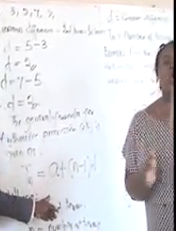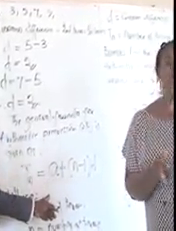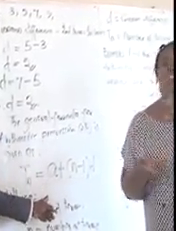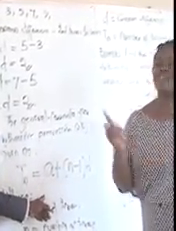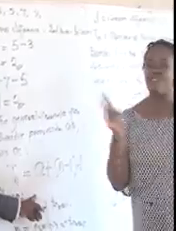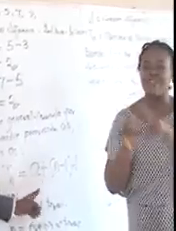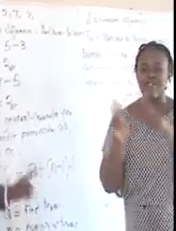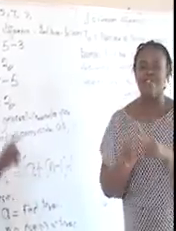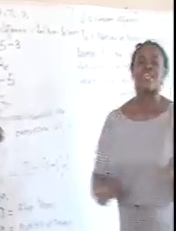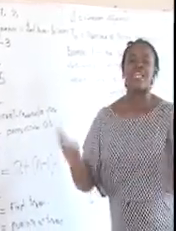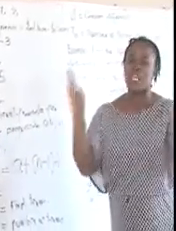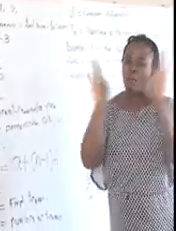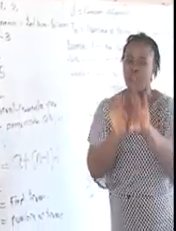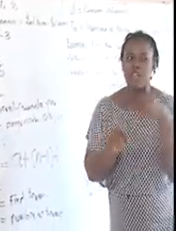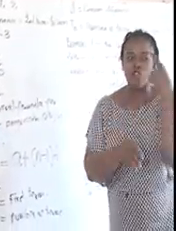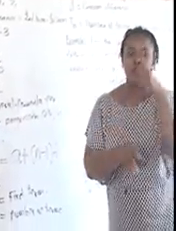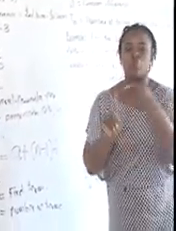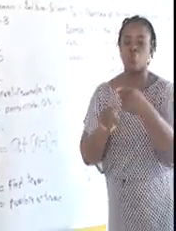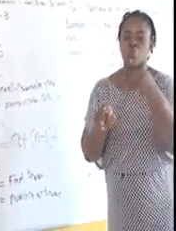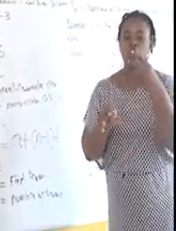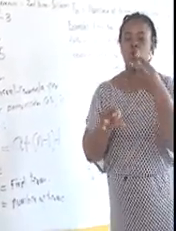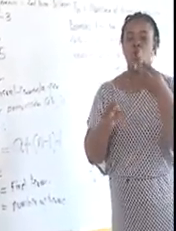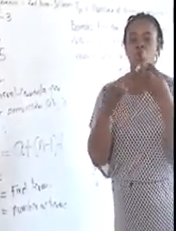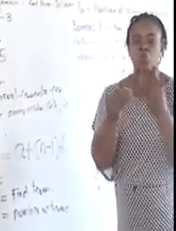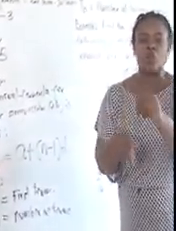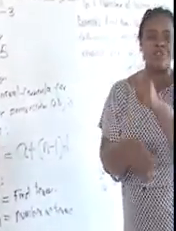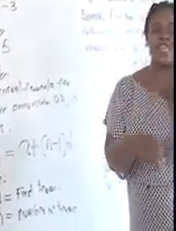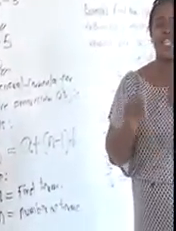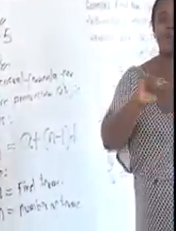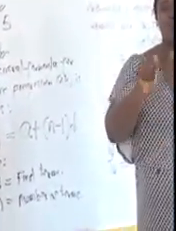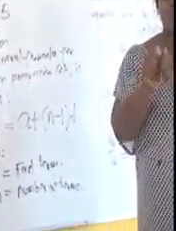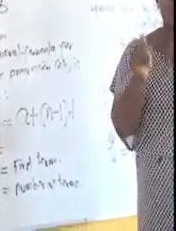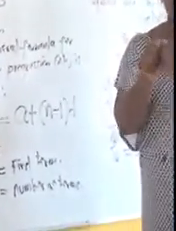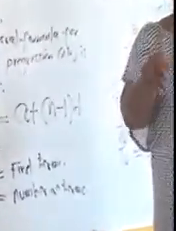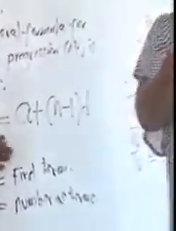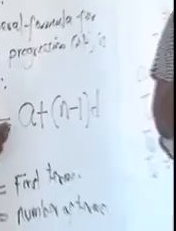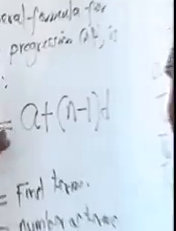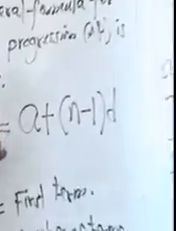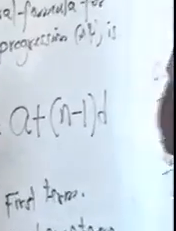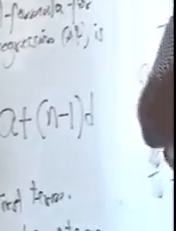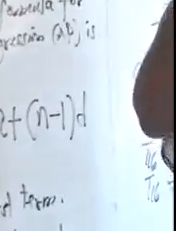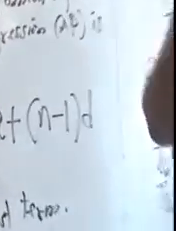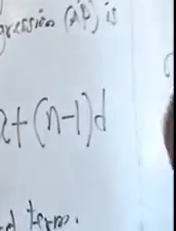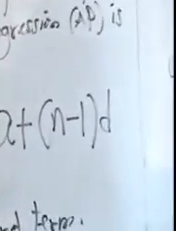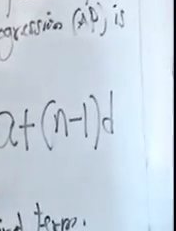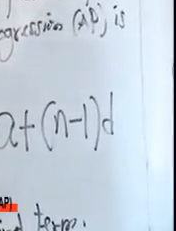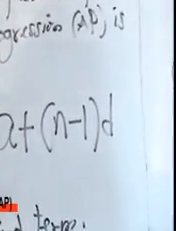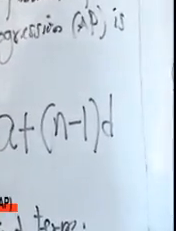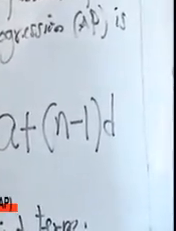important. For you to solve any problems in arithmetic progression, every student should be able to